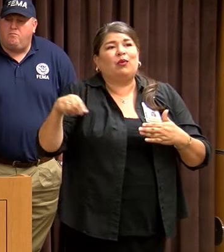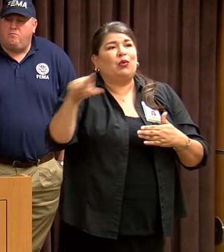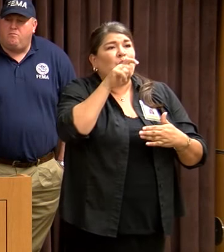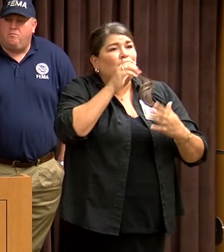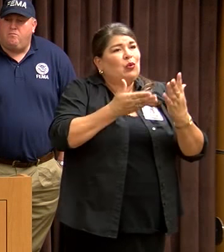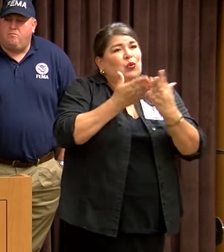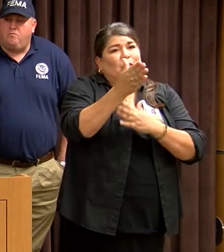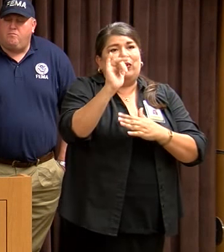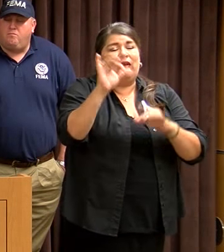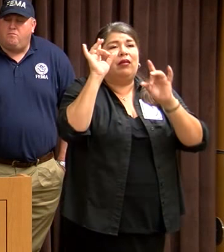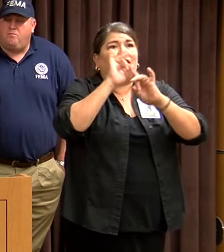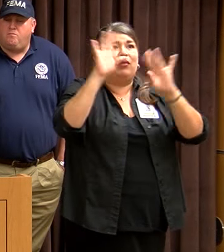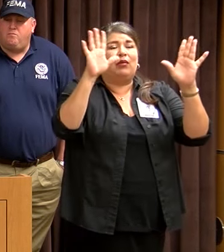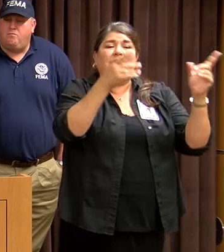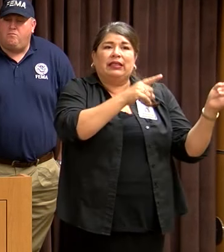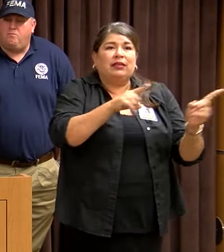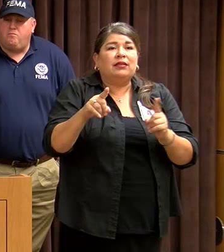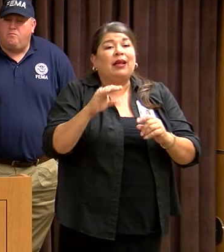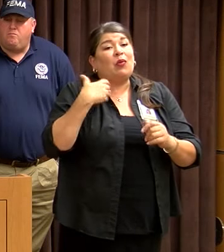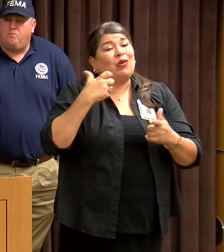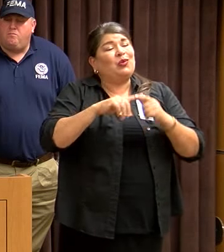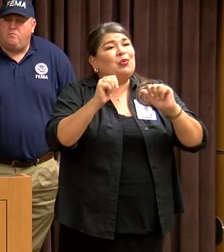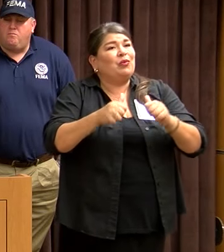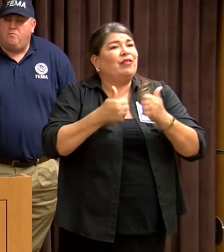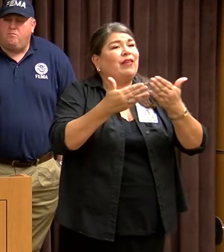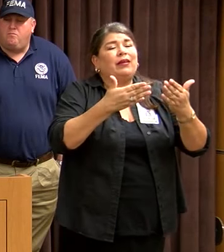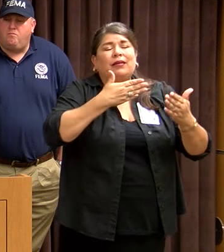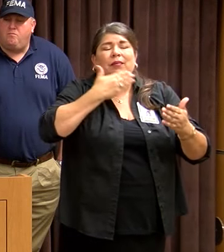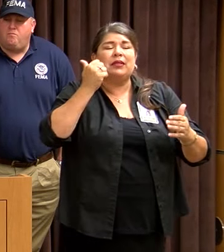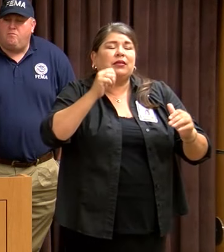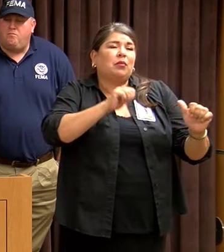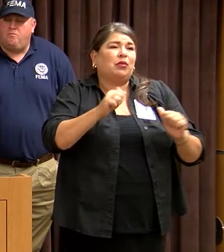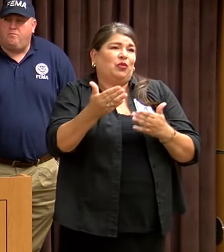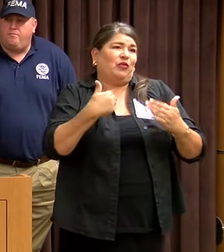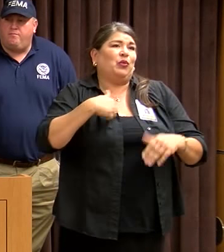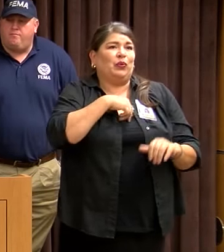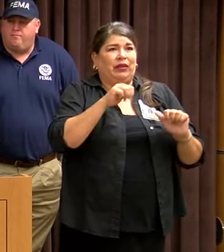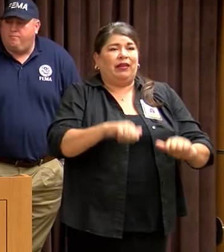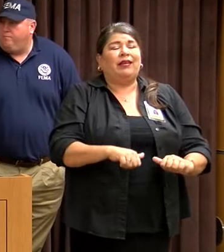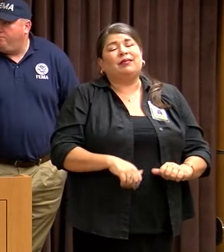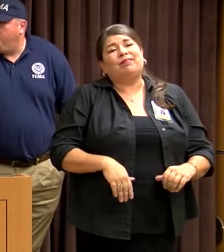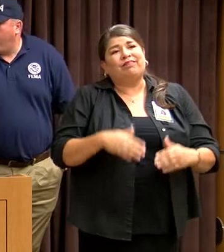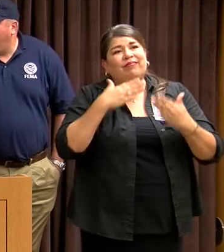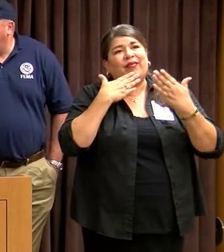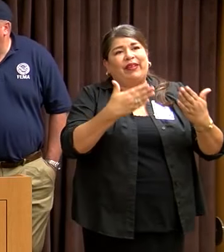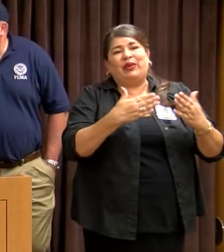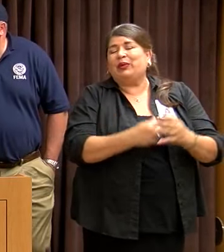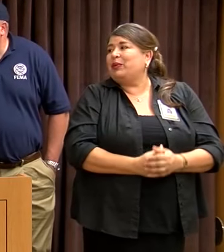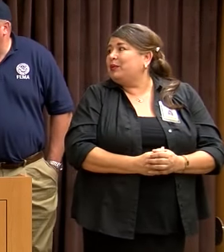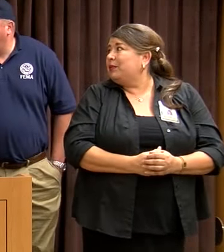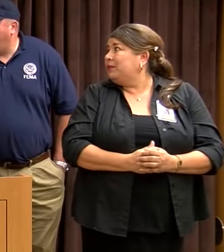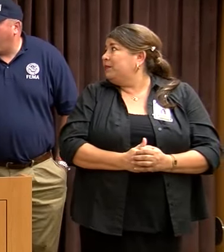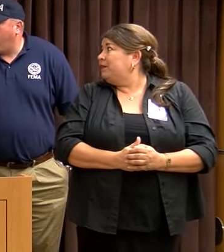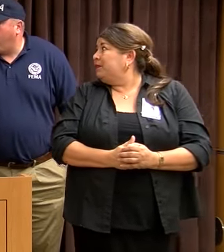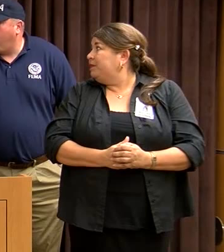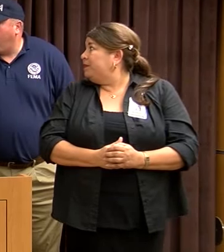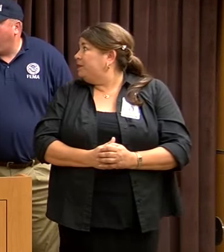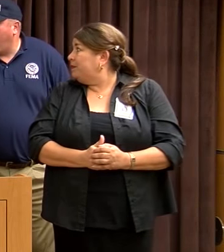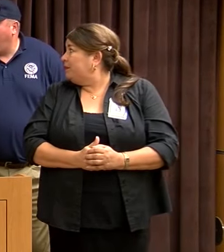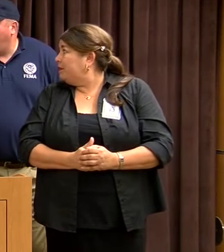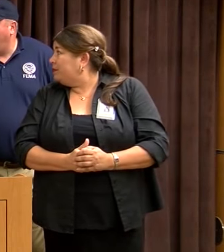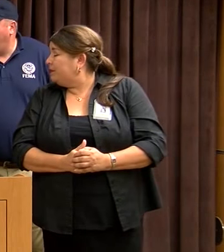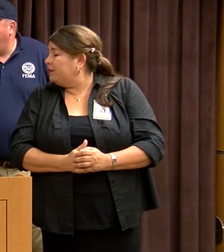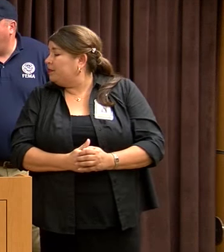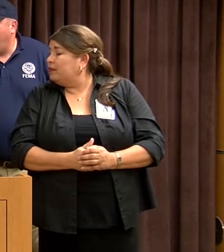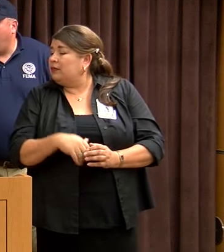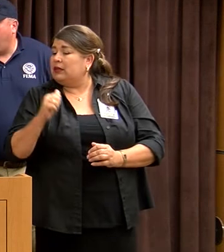horrible incident, and we want to provide you the best possible service that we can. Thank you. Could you just mention you're going to be out in the community going